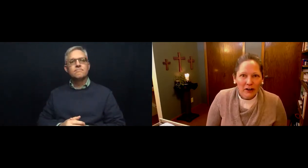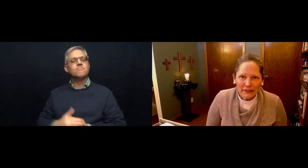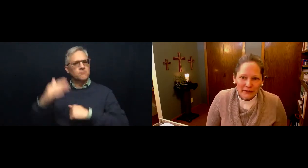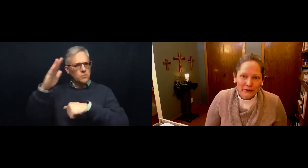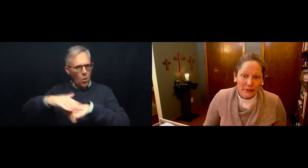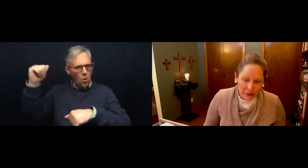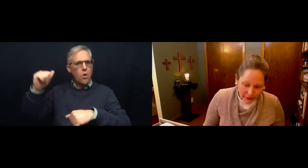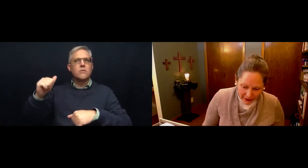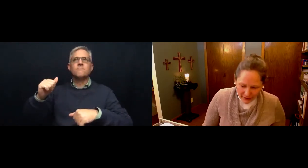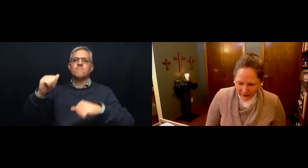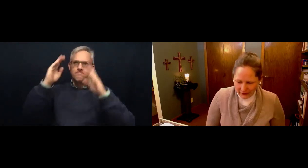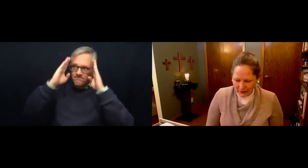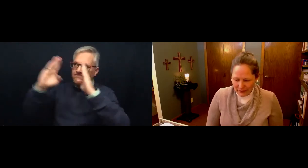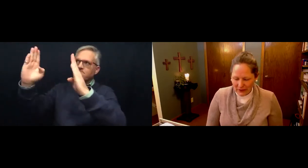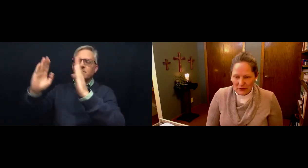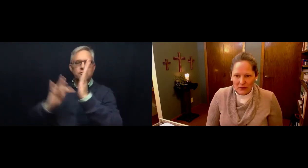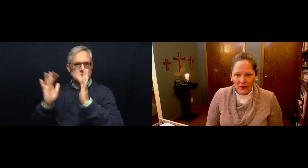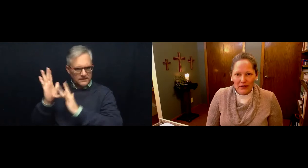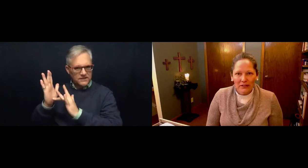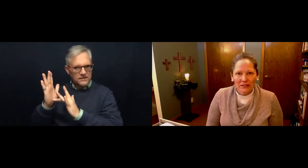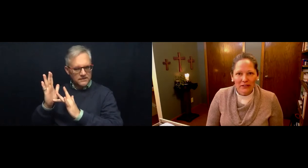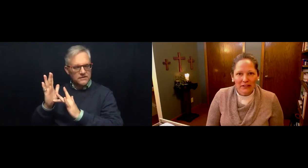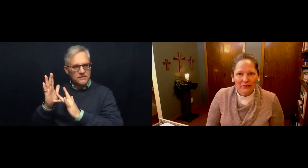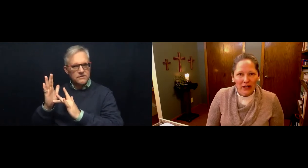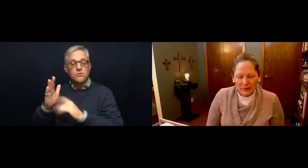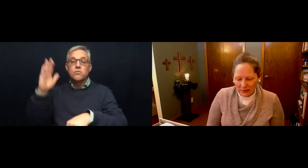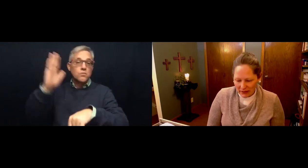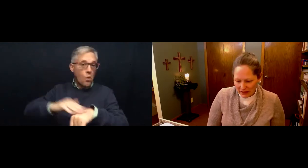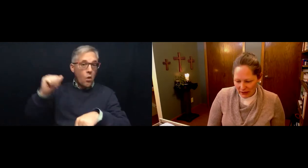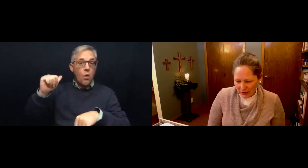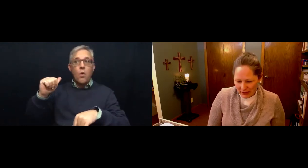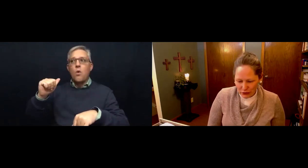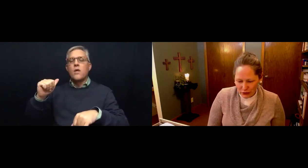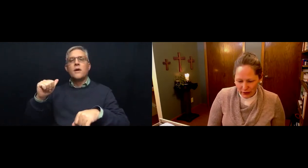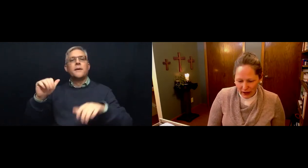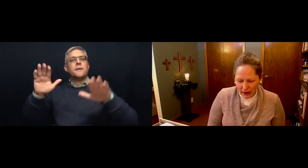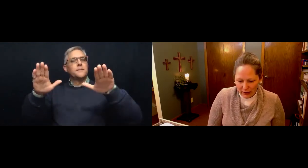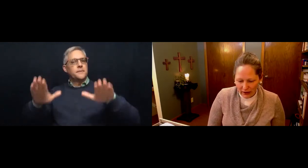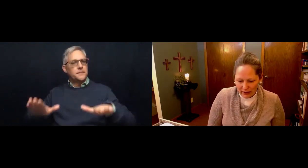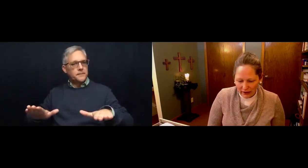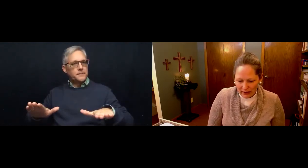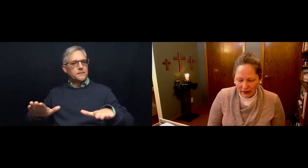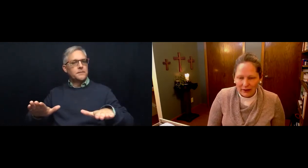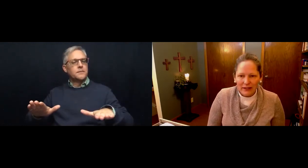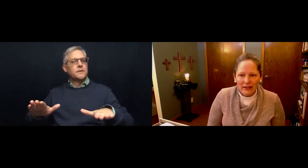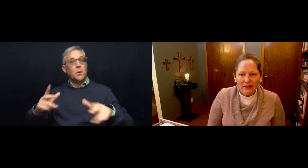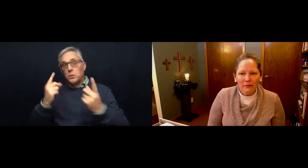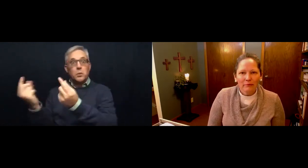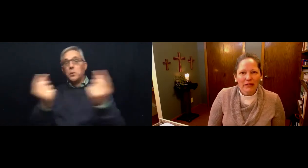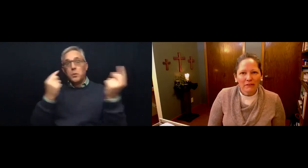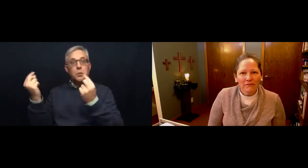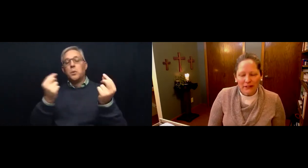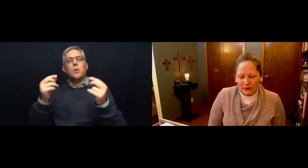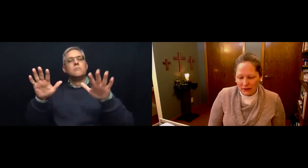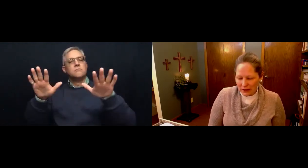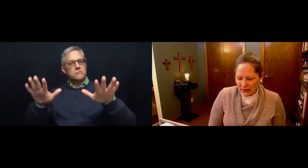the call to slow down or to give up something that we enjoy, that